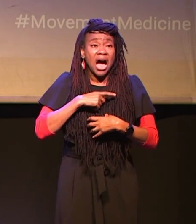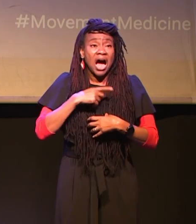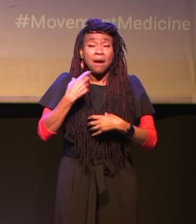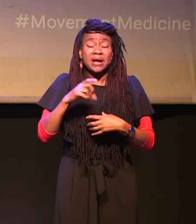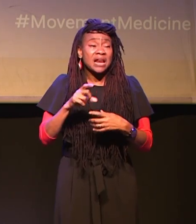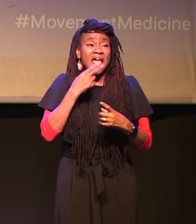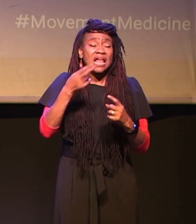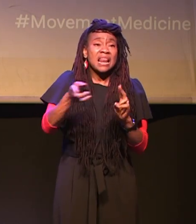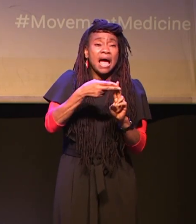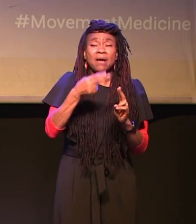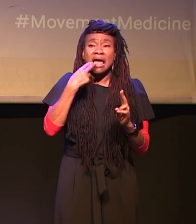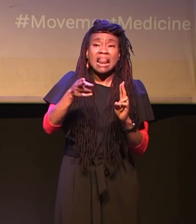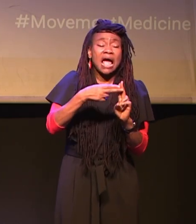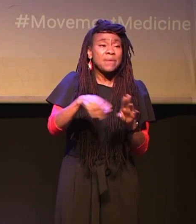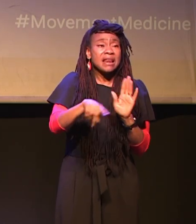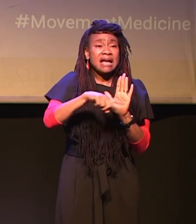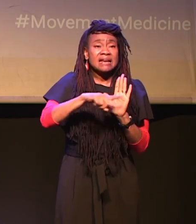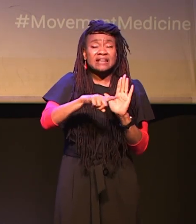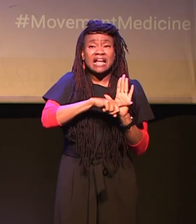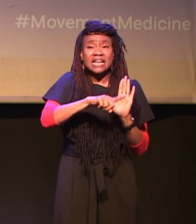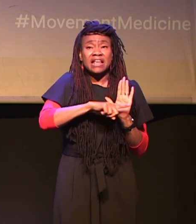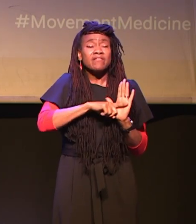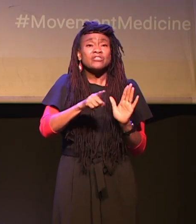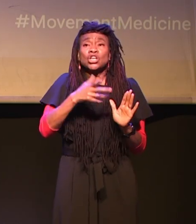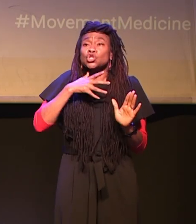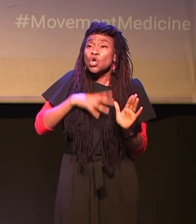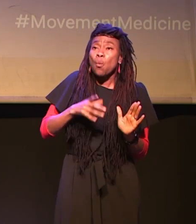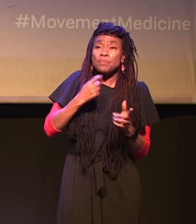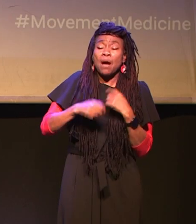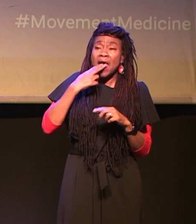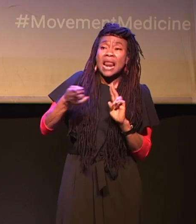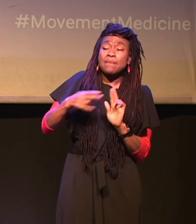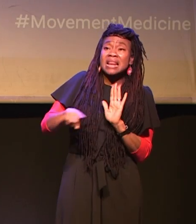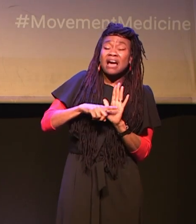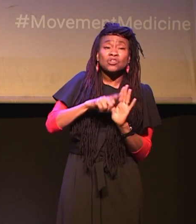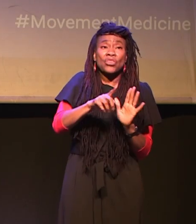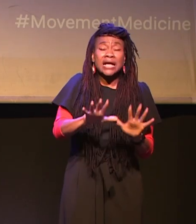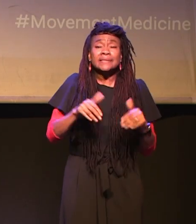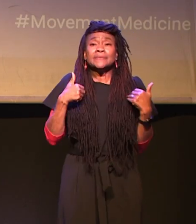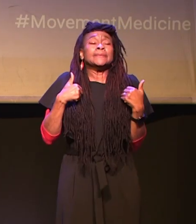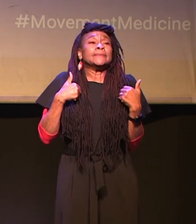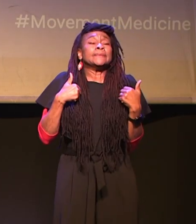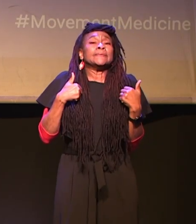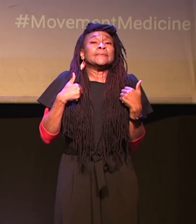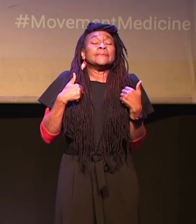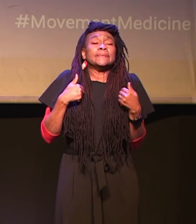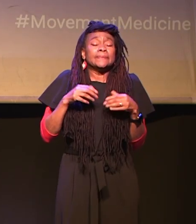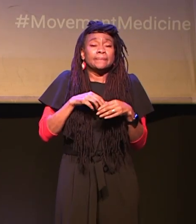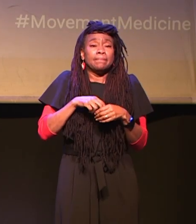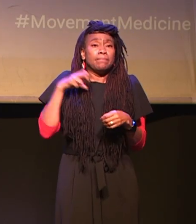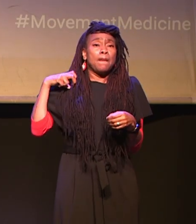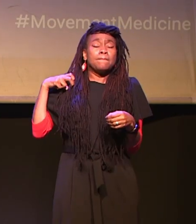after another. We just don't want to take that hit. And so I really want to encourage us to um, let things have